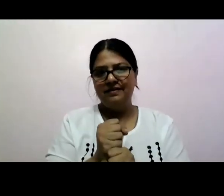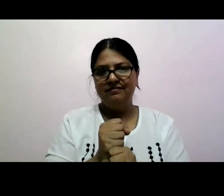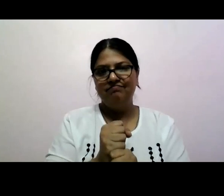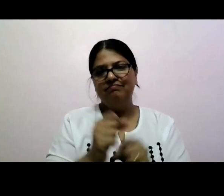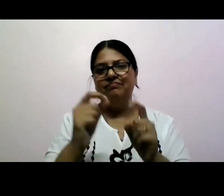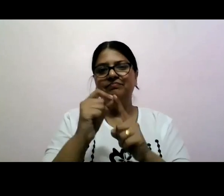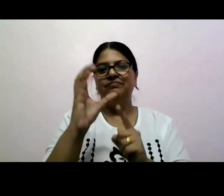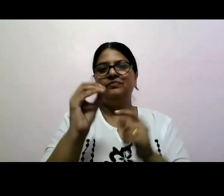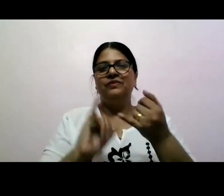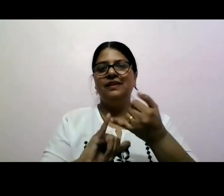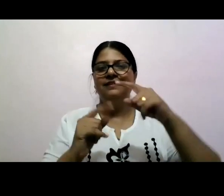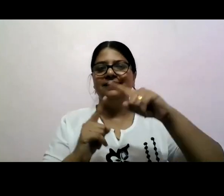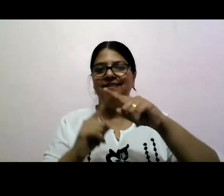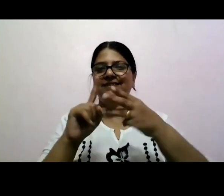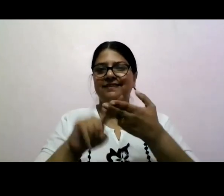missing. So